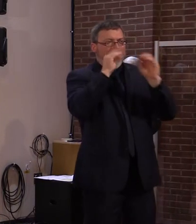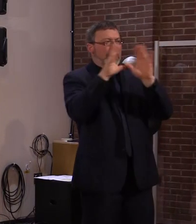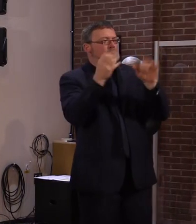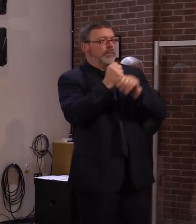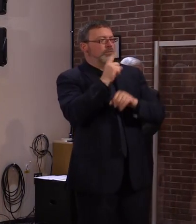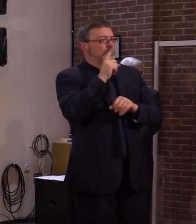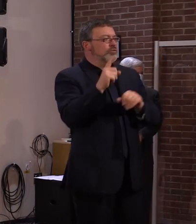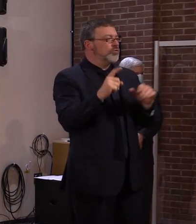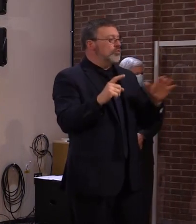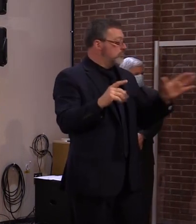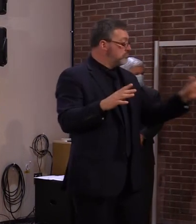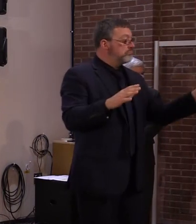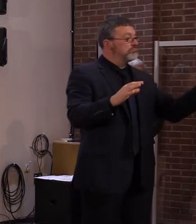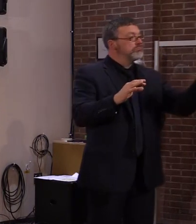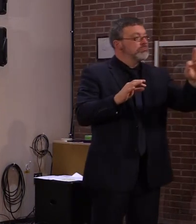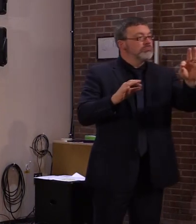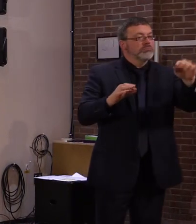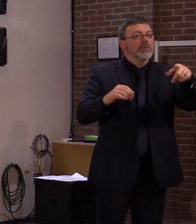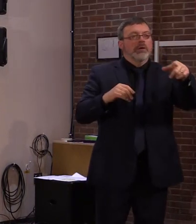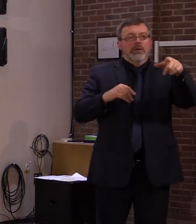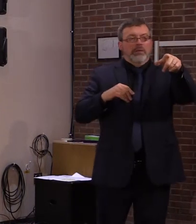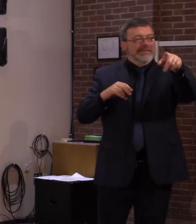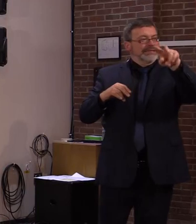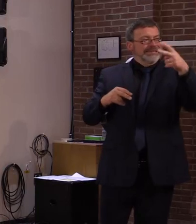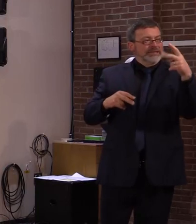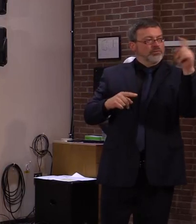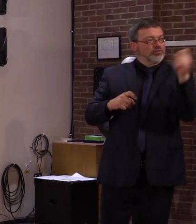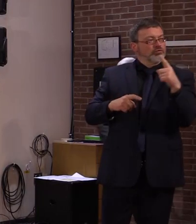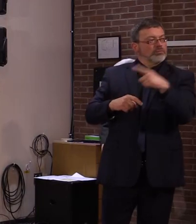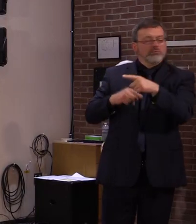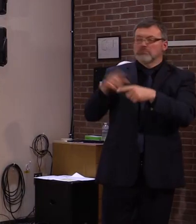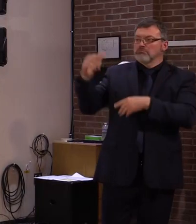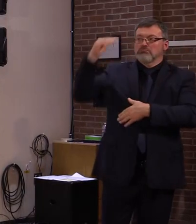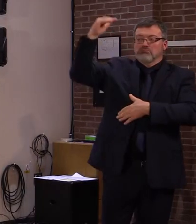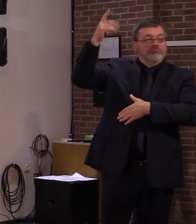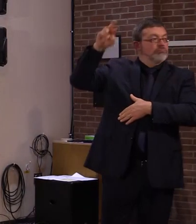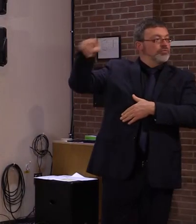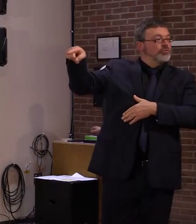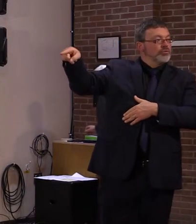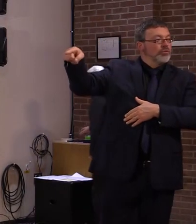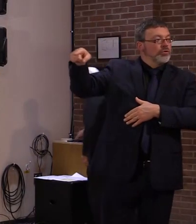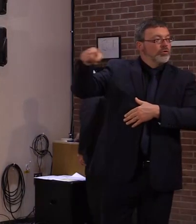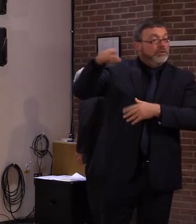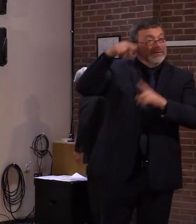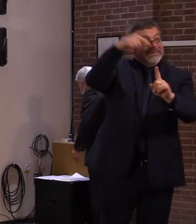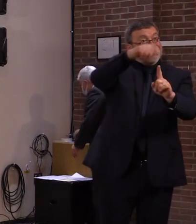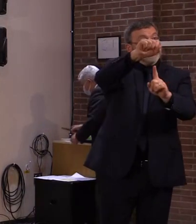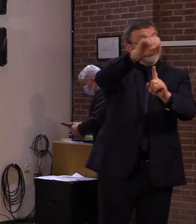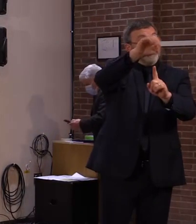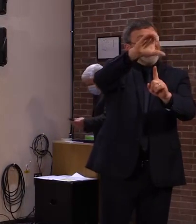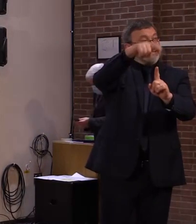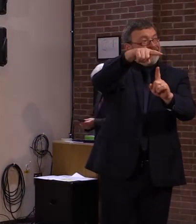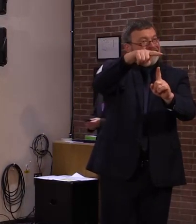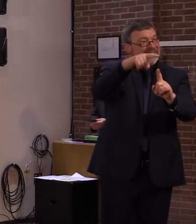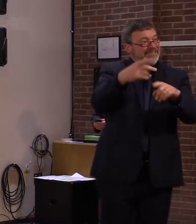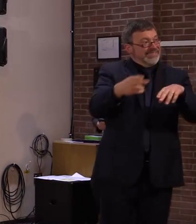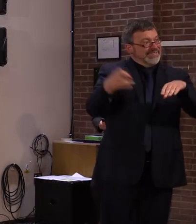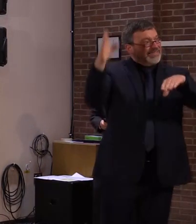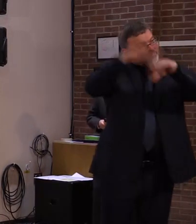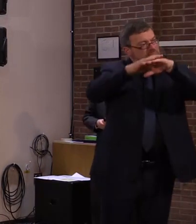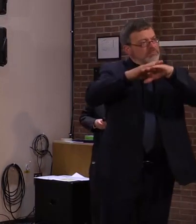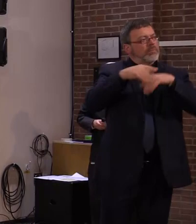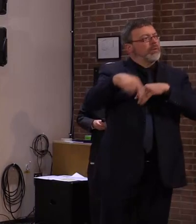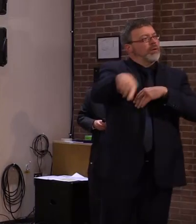Sure. Dr. Levine, do we know how many students at St. Mike's who tested positive were vaccinated?